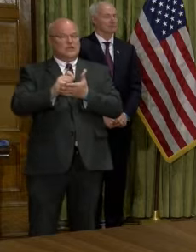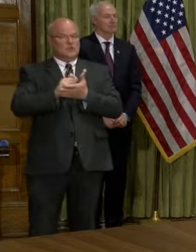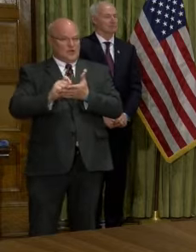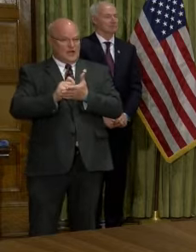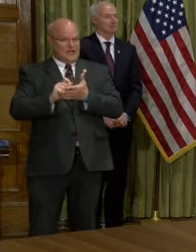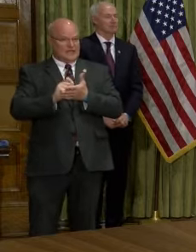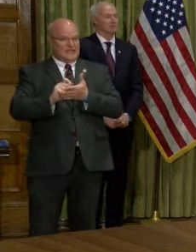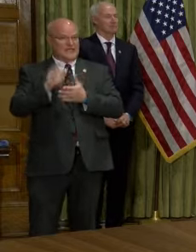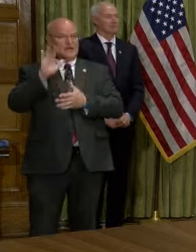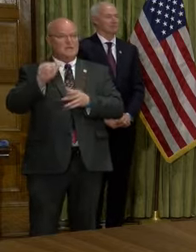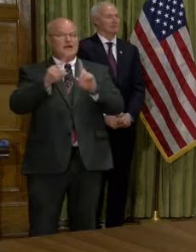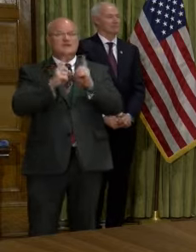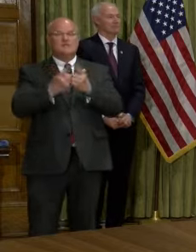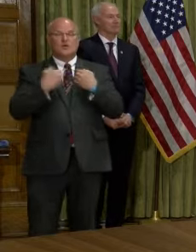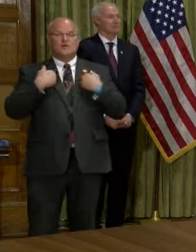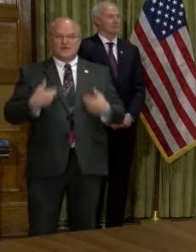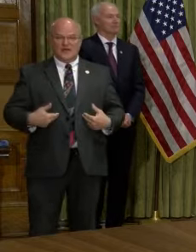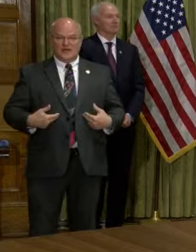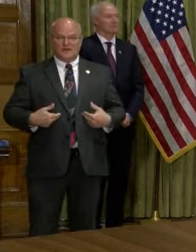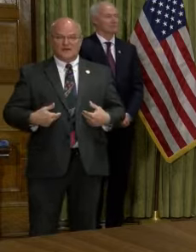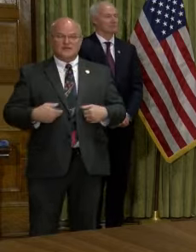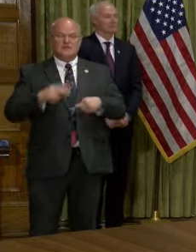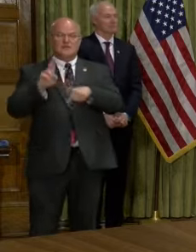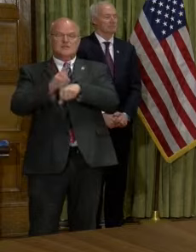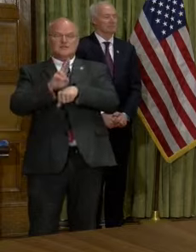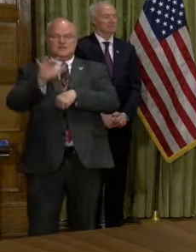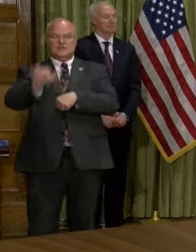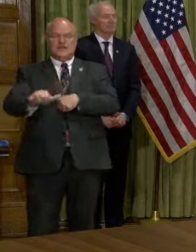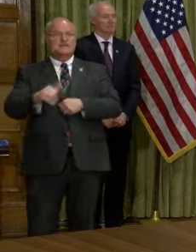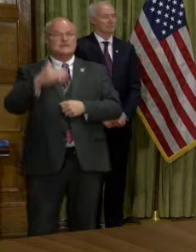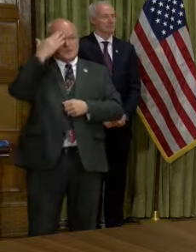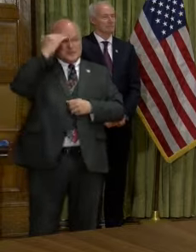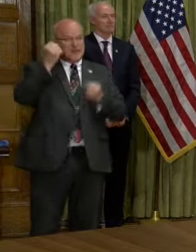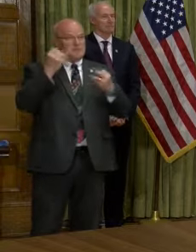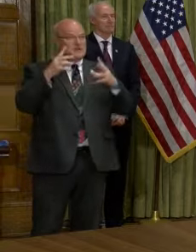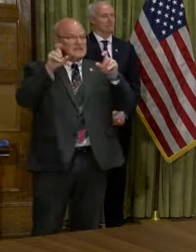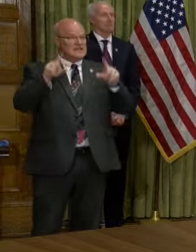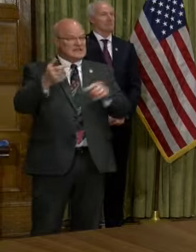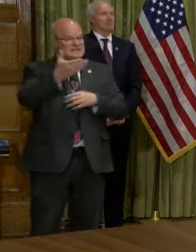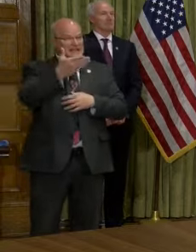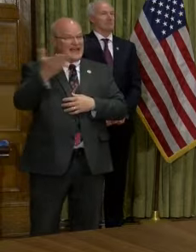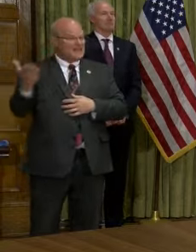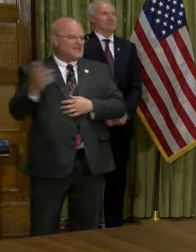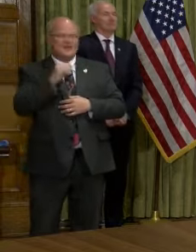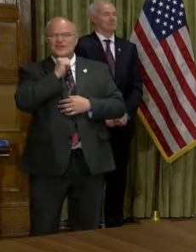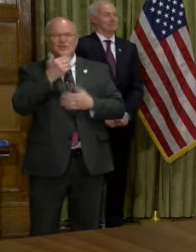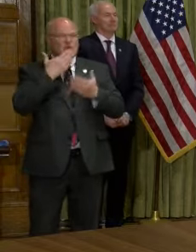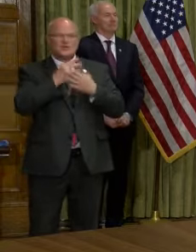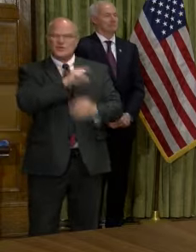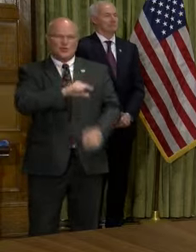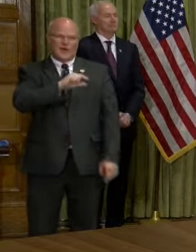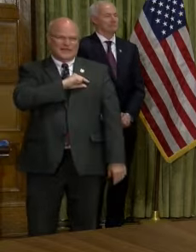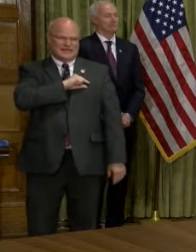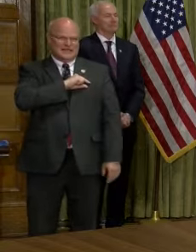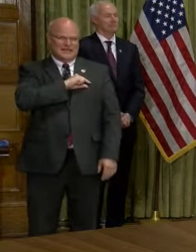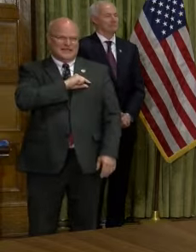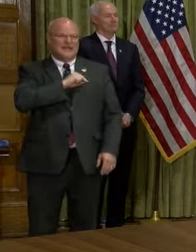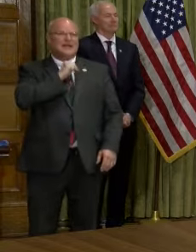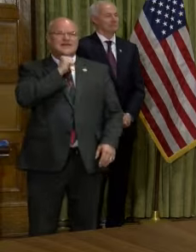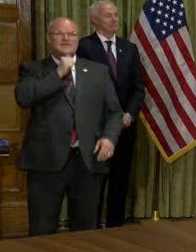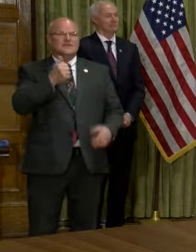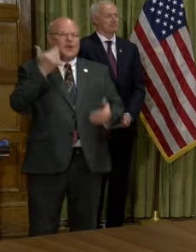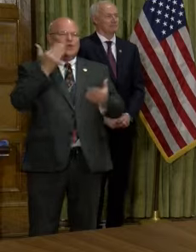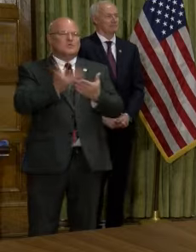writing by the Department of Health be used. That's because many of the tests out there are not of good quality and have not